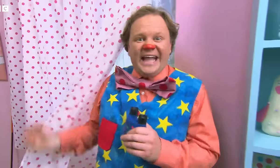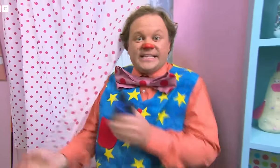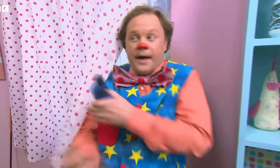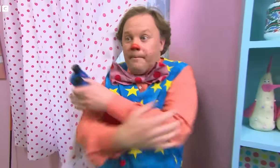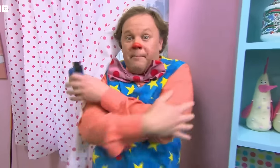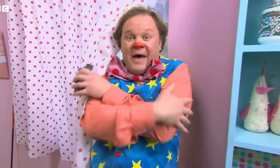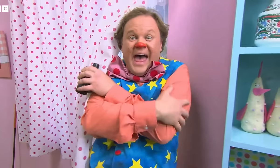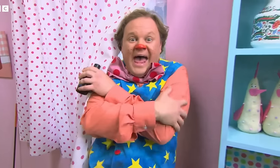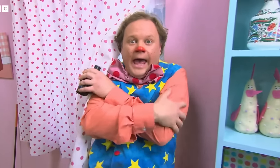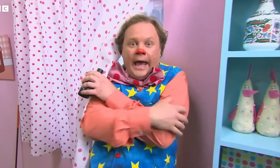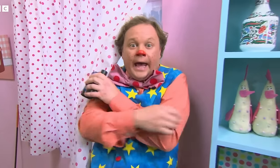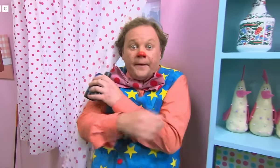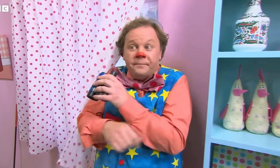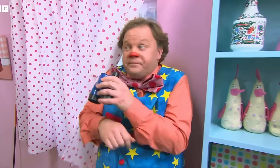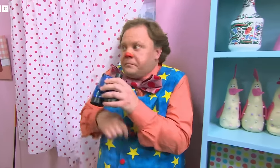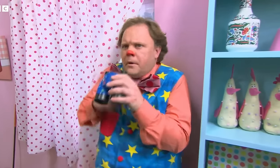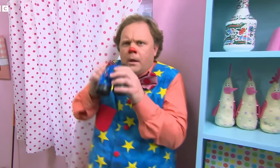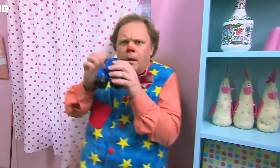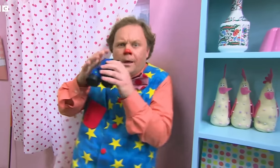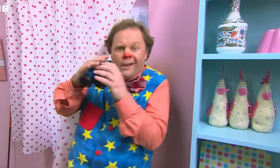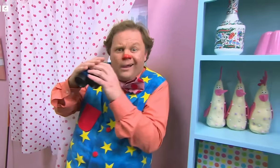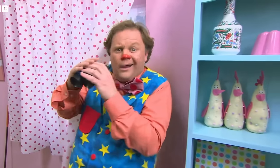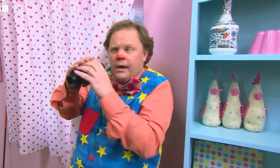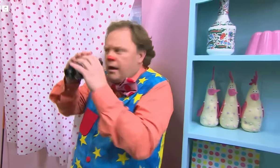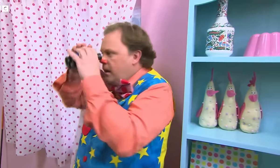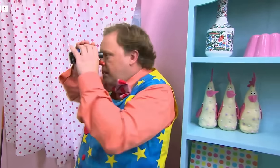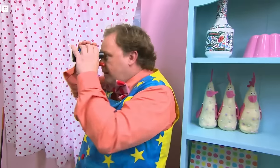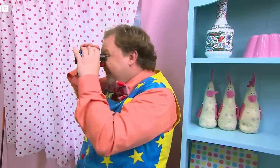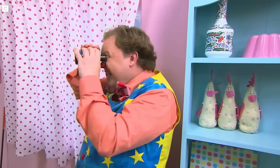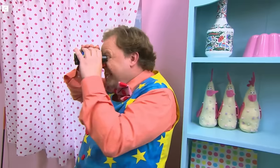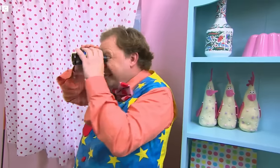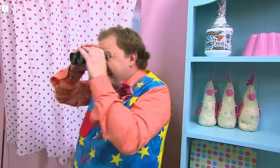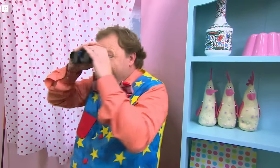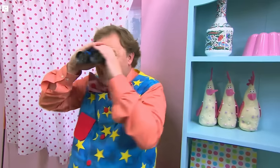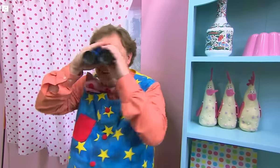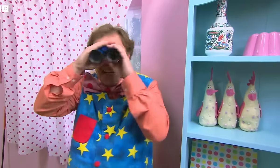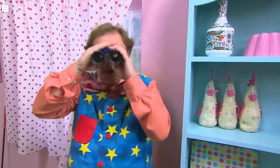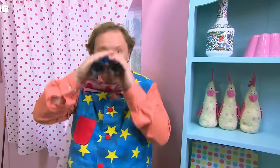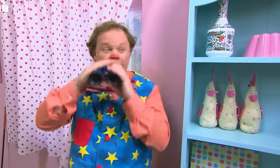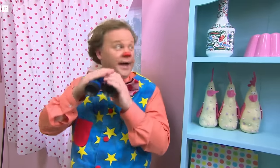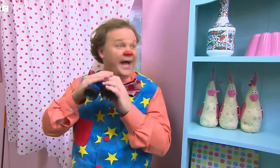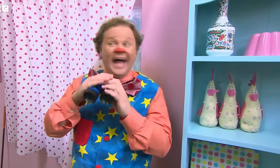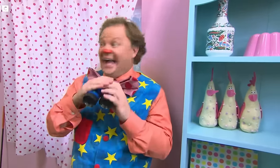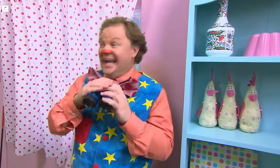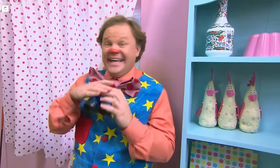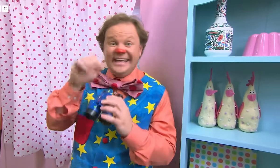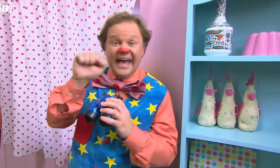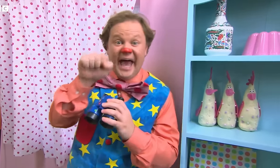It's a bear! A bear? Are you going on a bear hunt, Mr. Tumble?